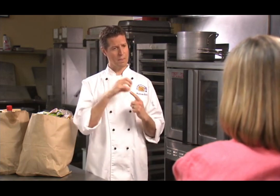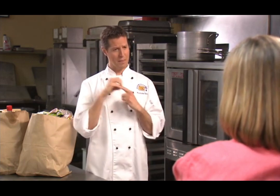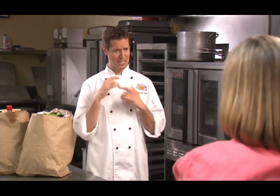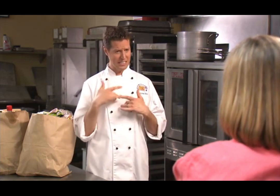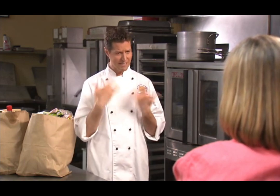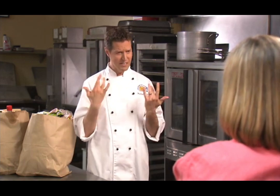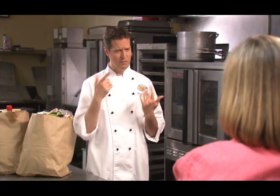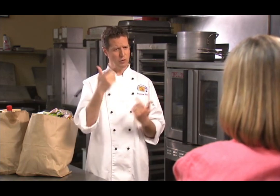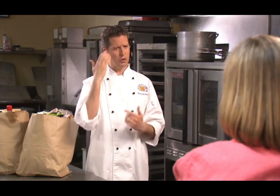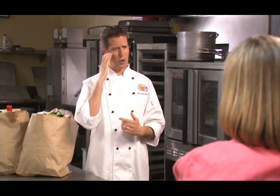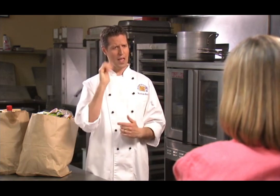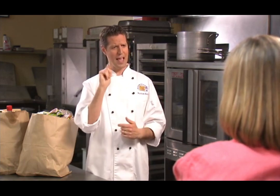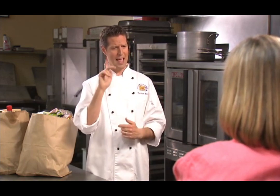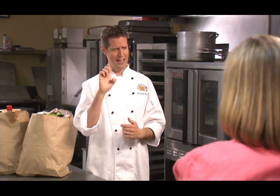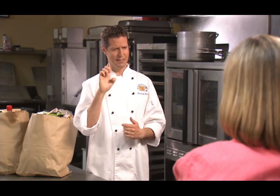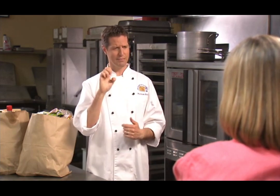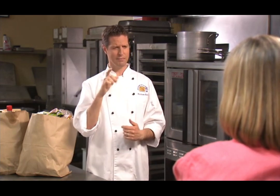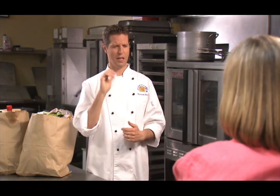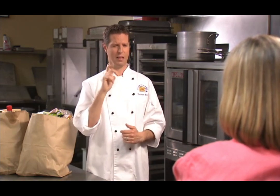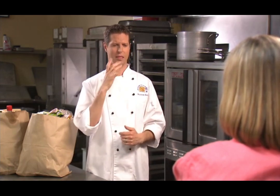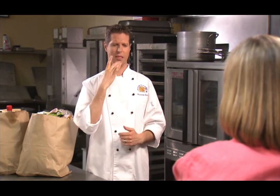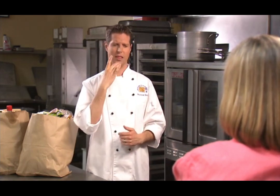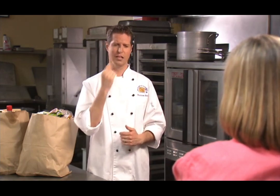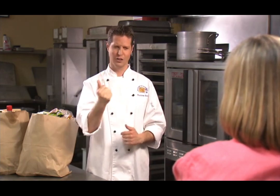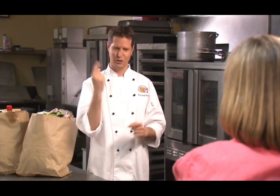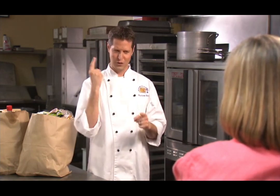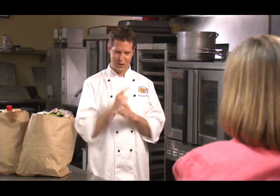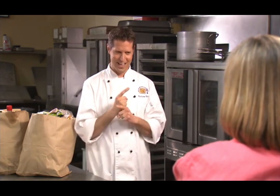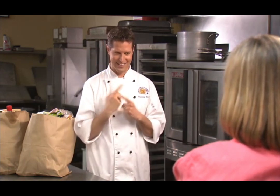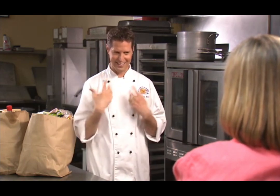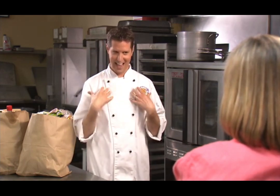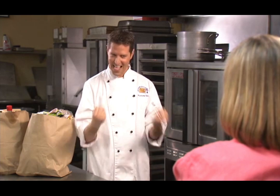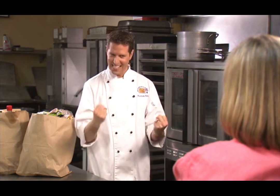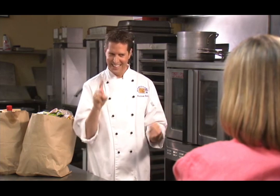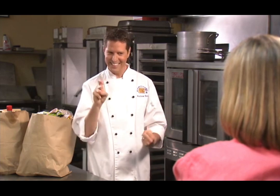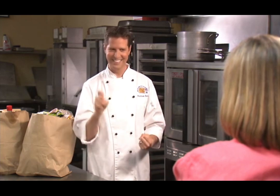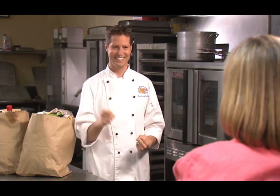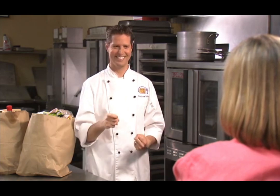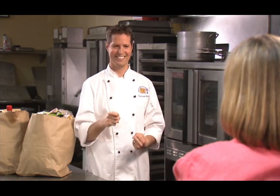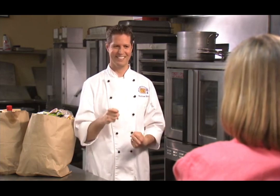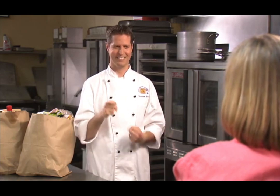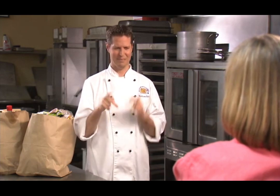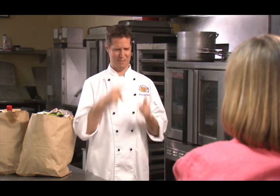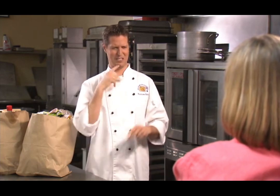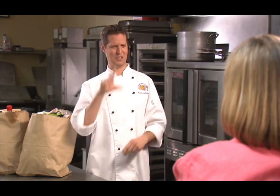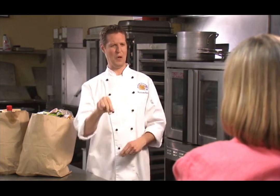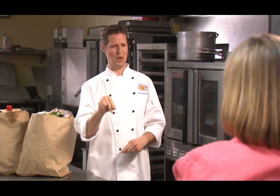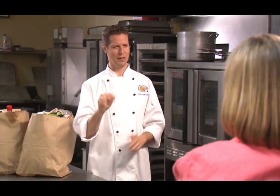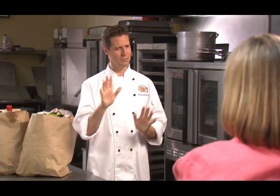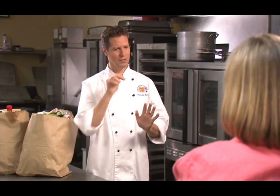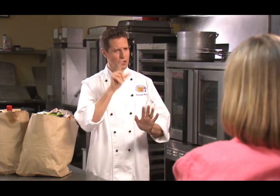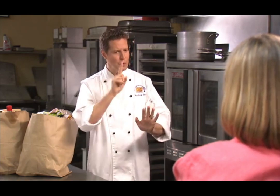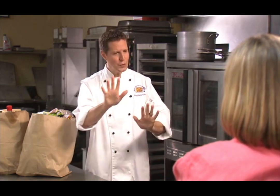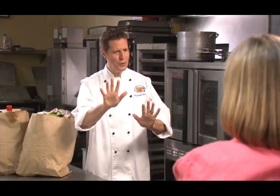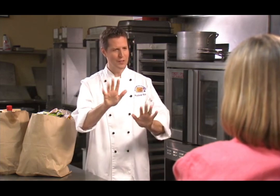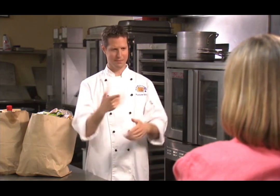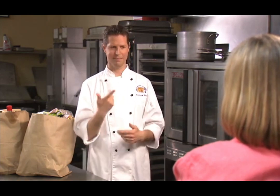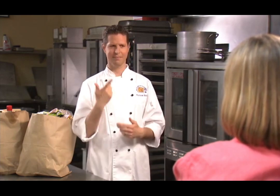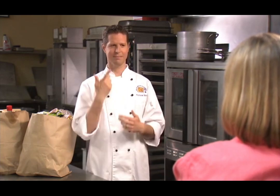For special occasions, you want a delicious cake, right? Can it be healthy? People might say no, but